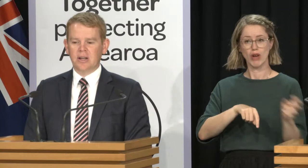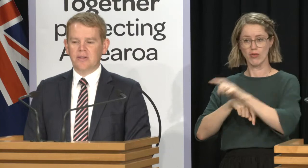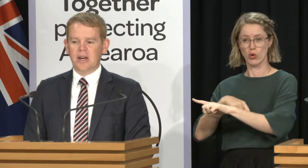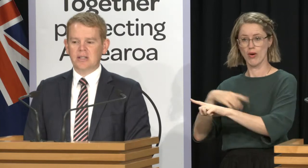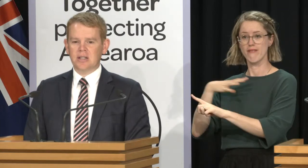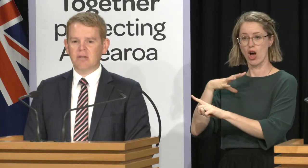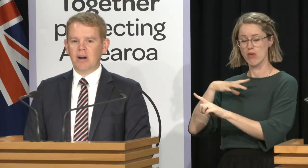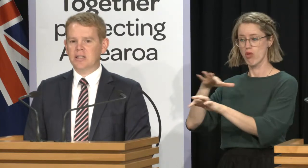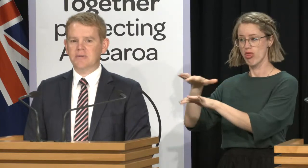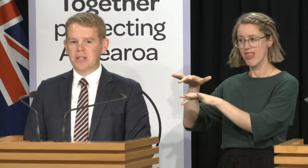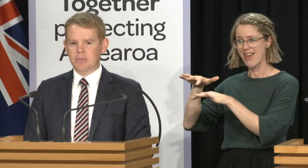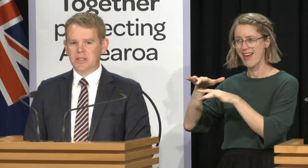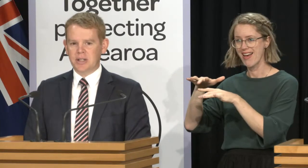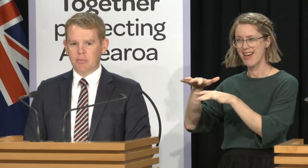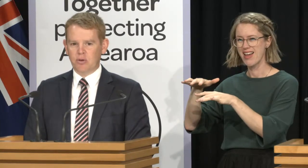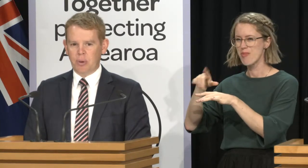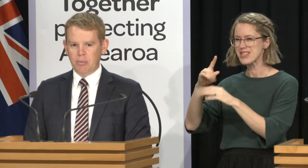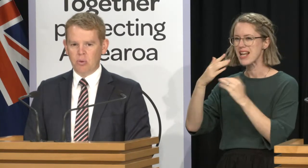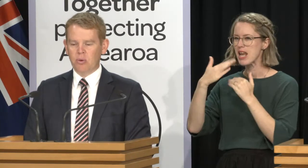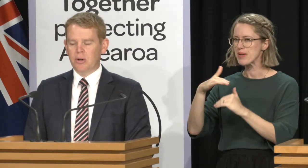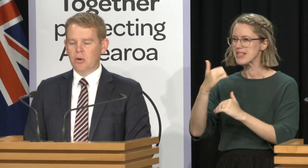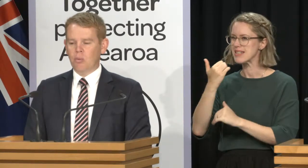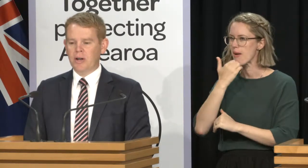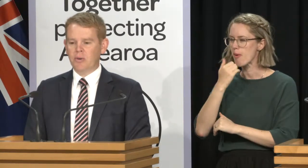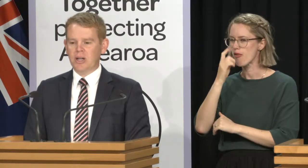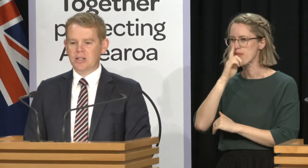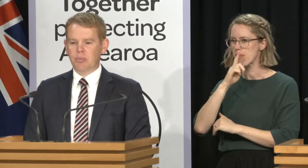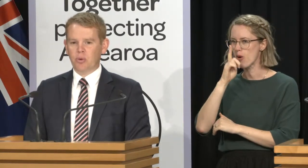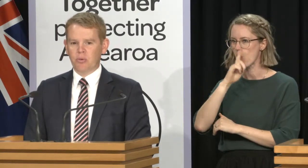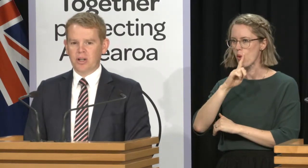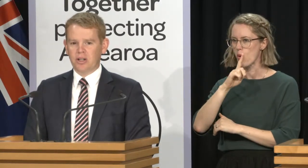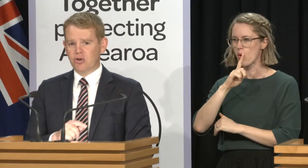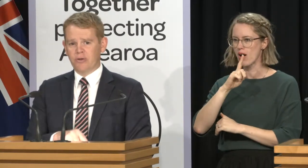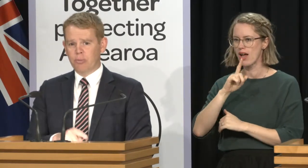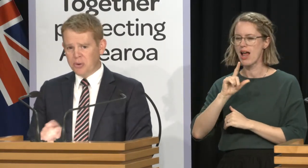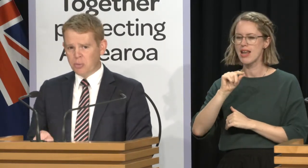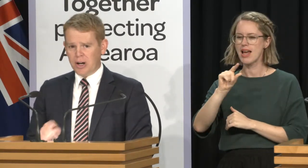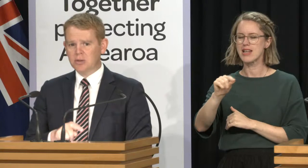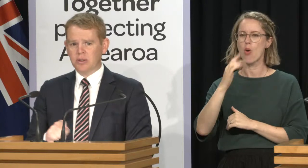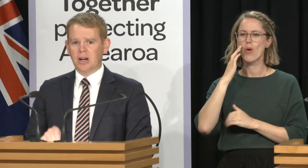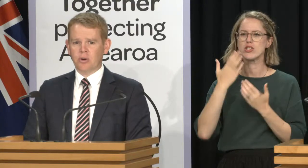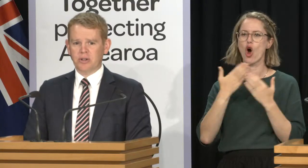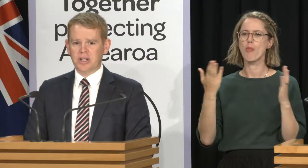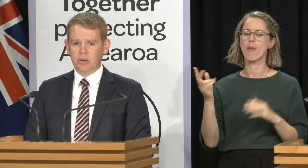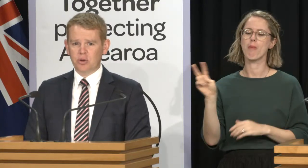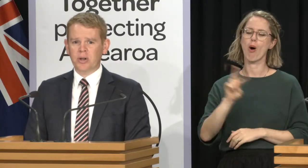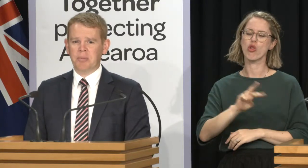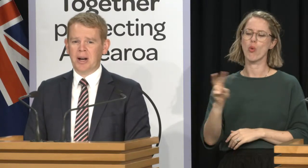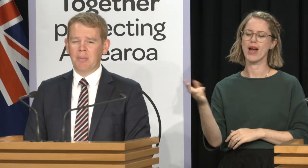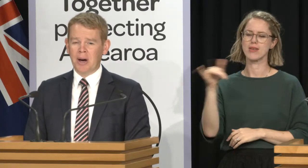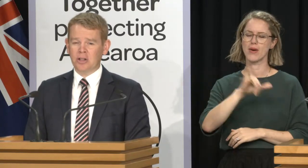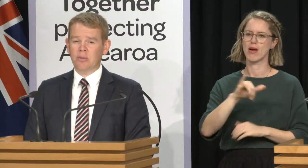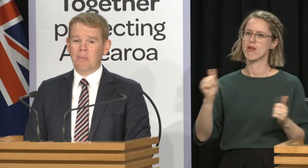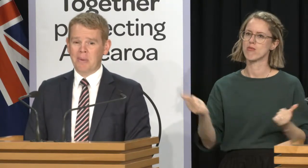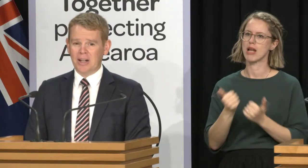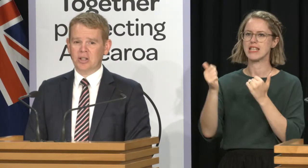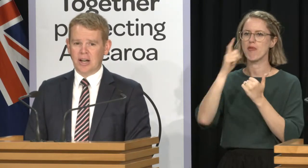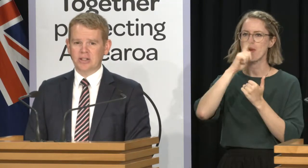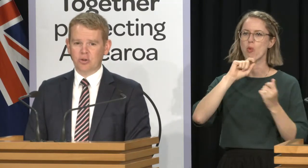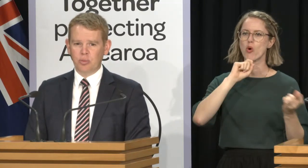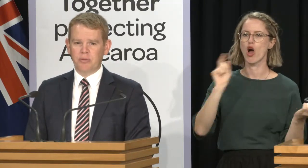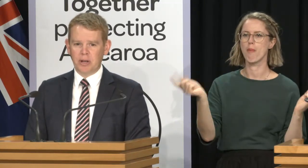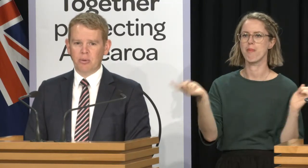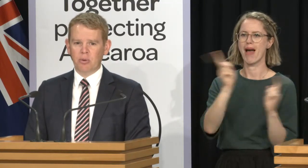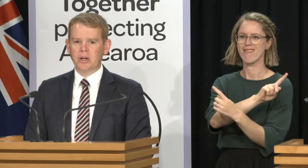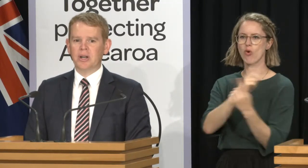quarantine, that's still a relatively limited number of people. When we get to the point where you can travel both ways without quarantine, we're talking about a much, much